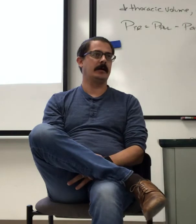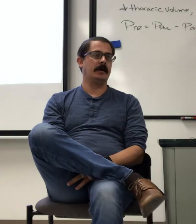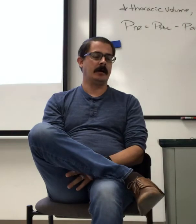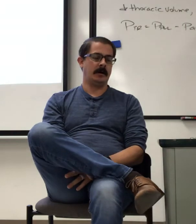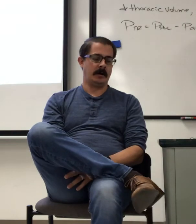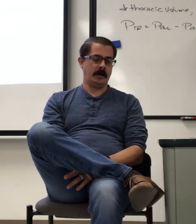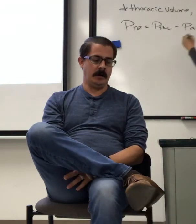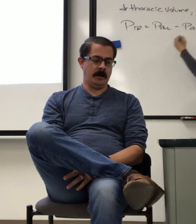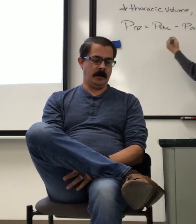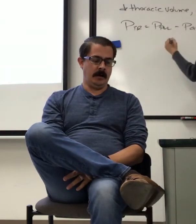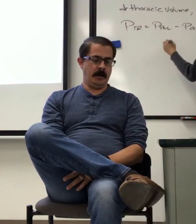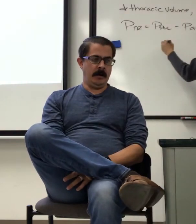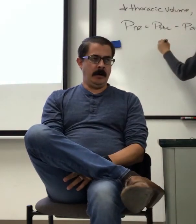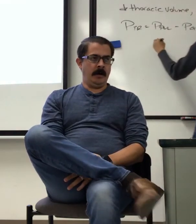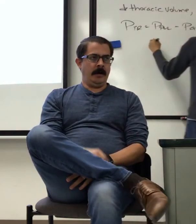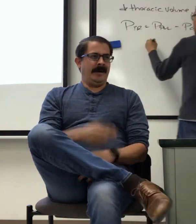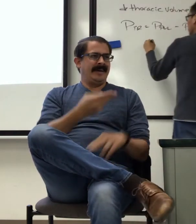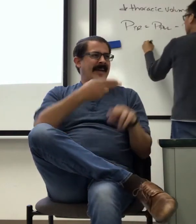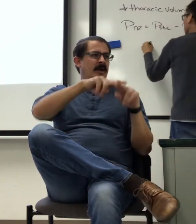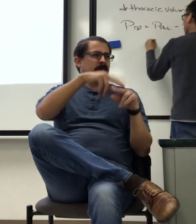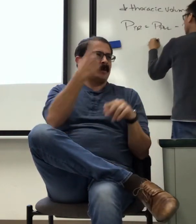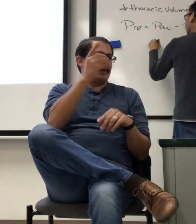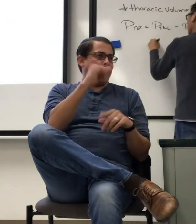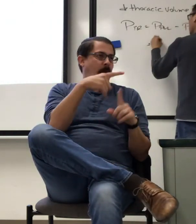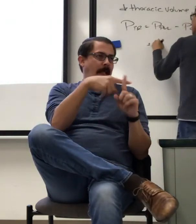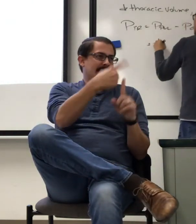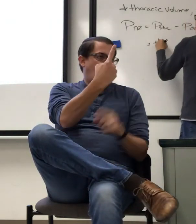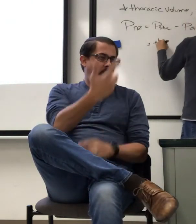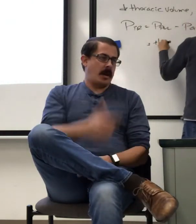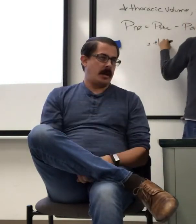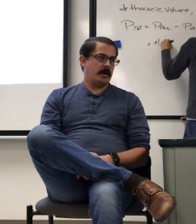And they increase to something like +1.